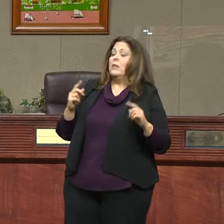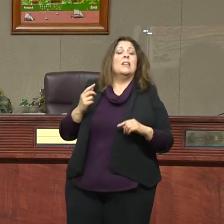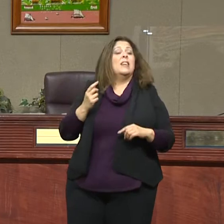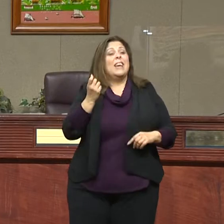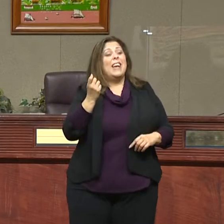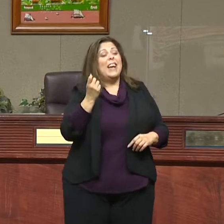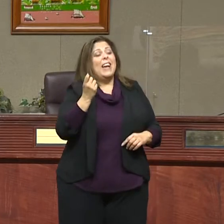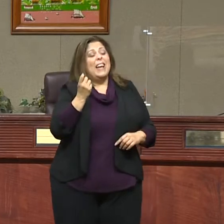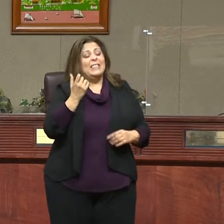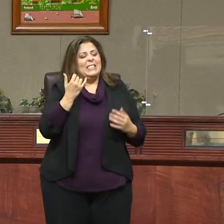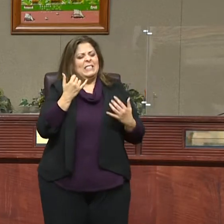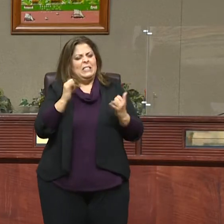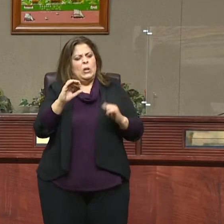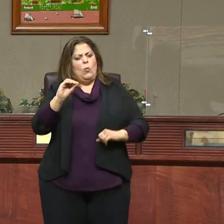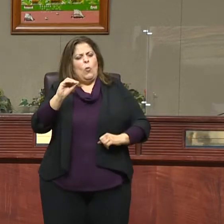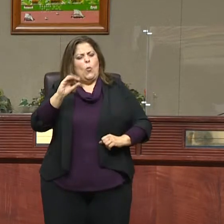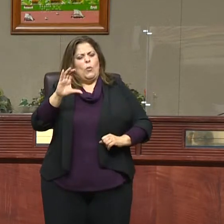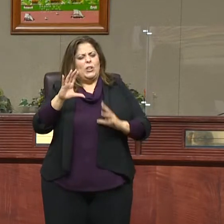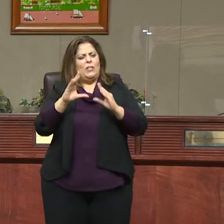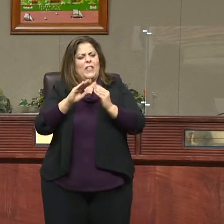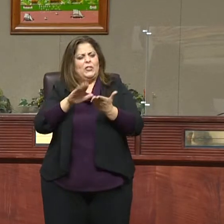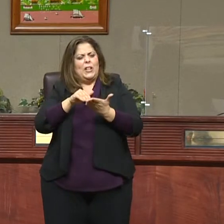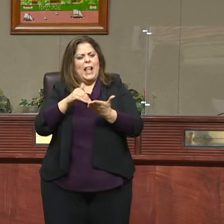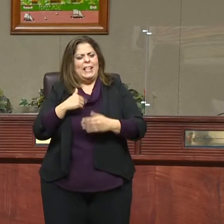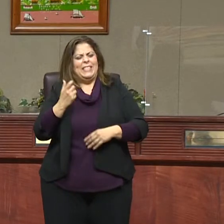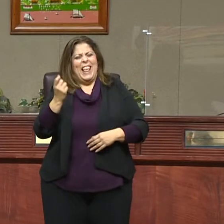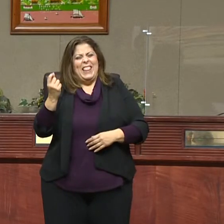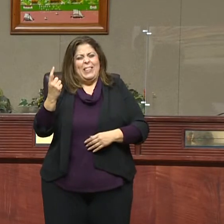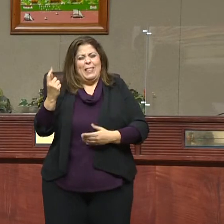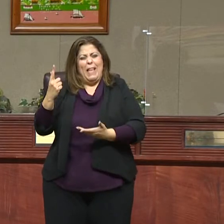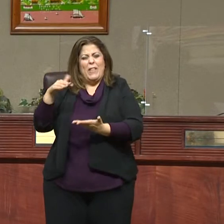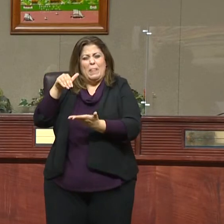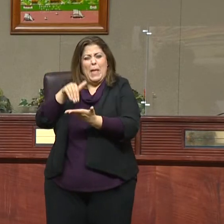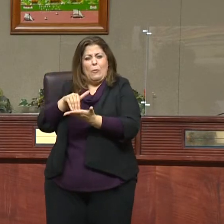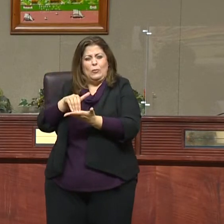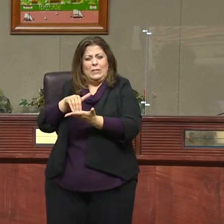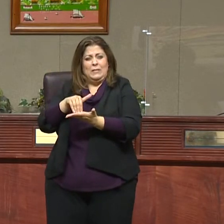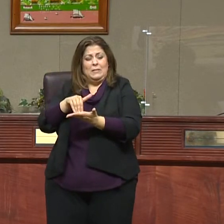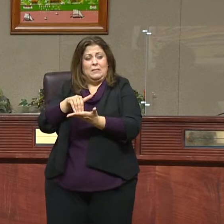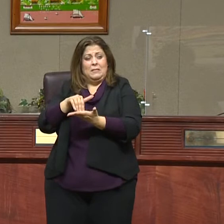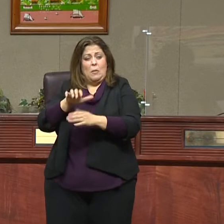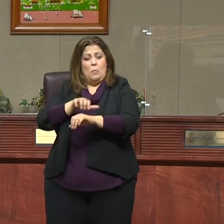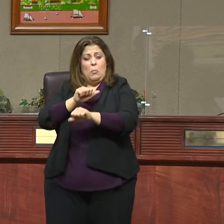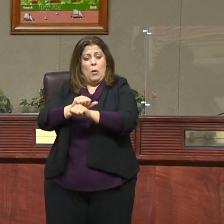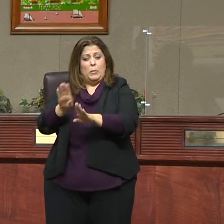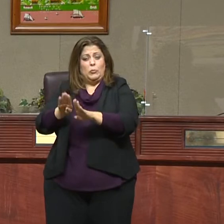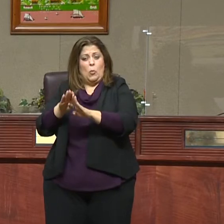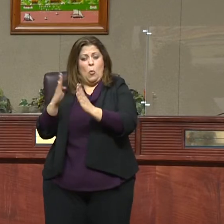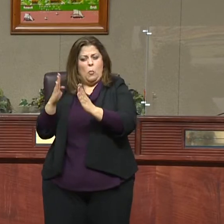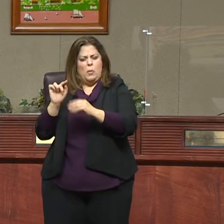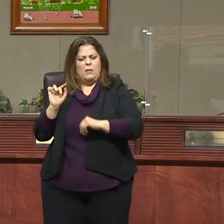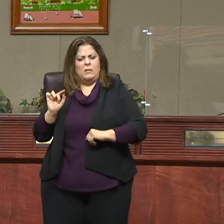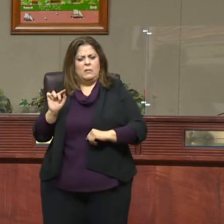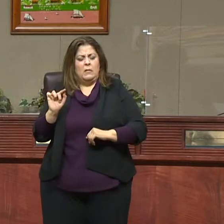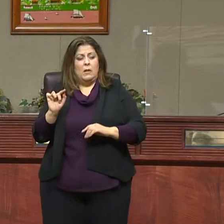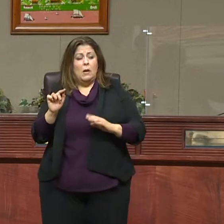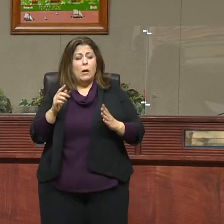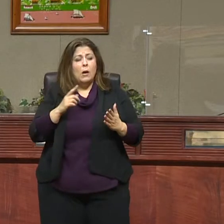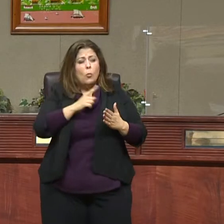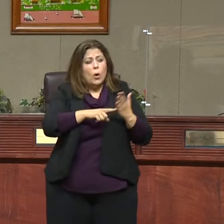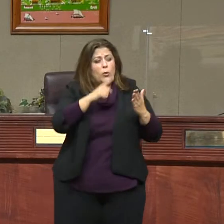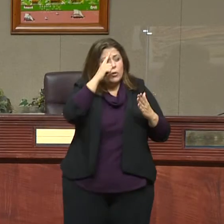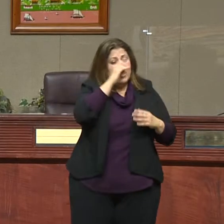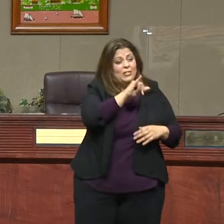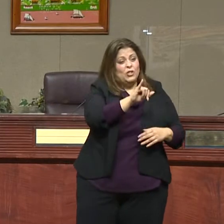appointments open at the Orange County Convention Center, what effect, if any, do you think the pause on Johnson & Johnson has had on the demand for the